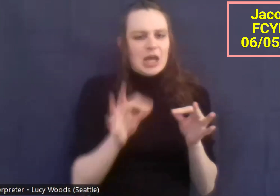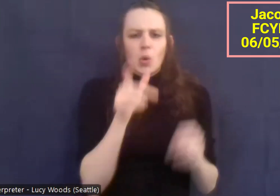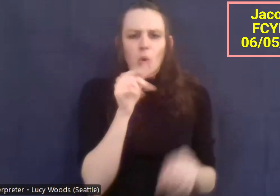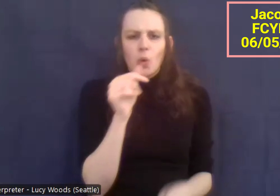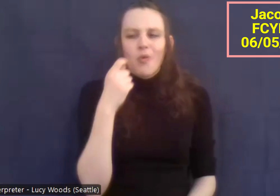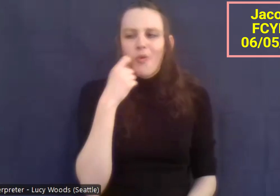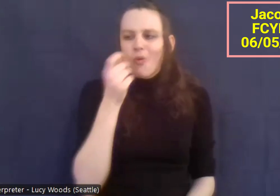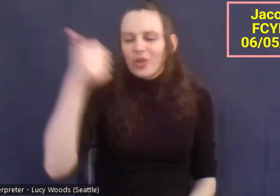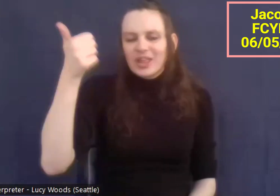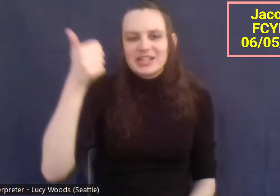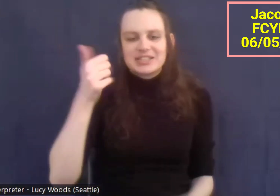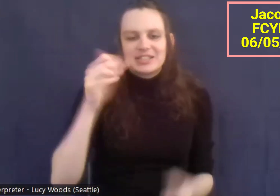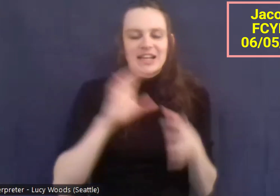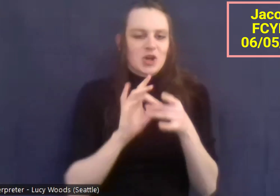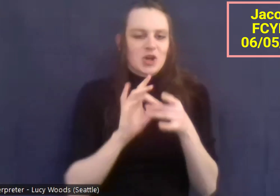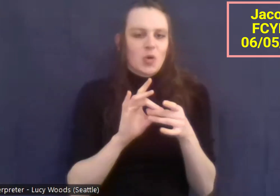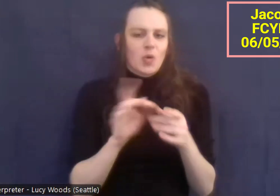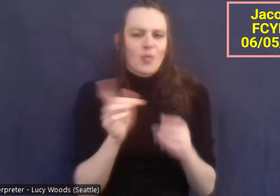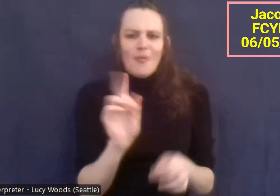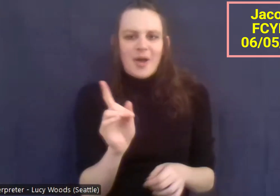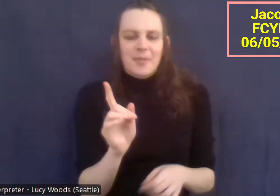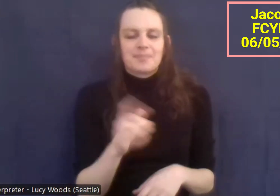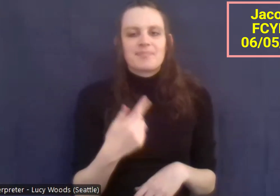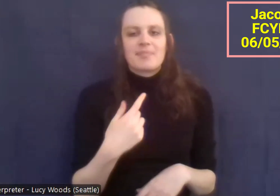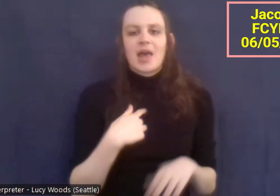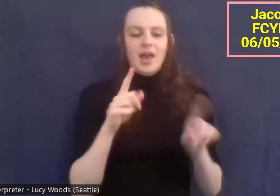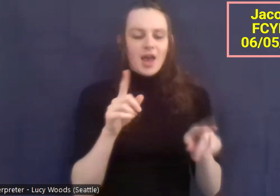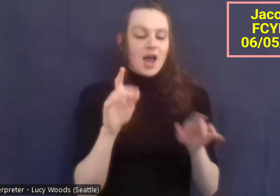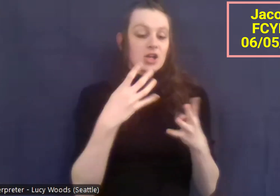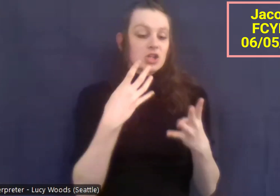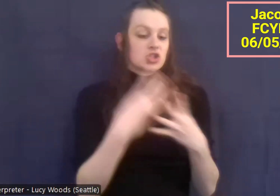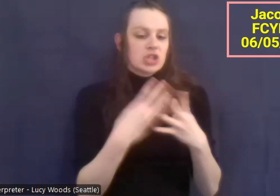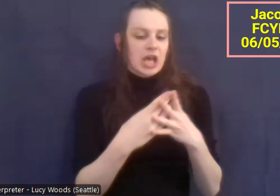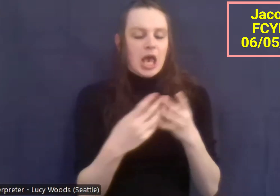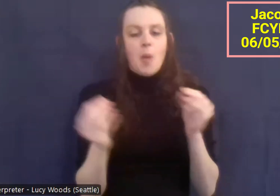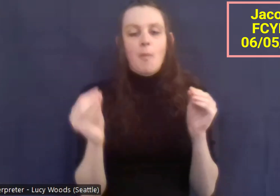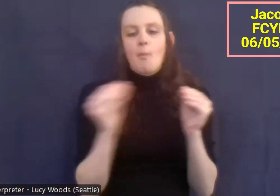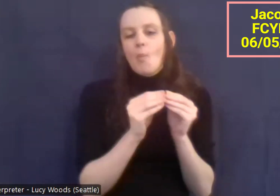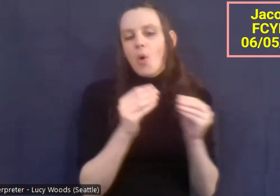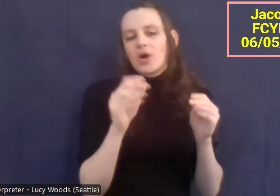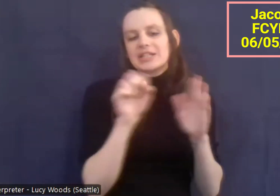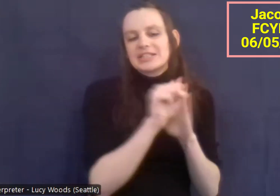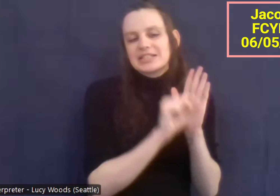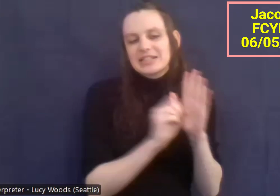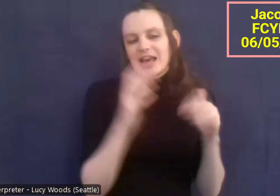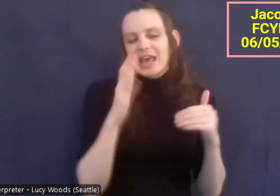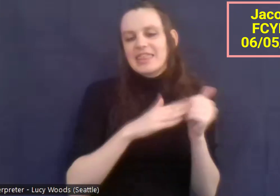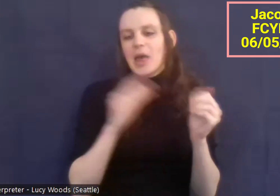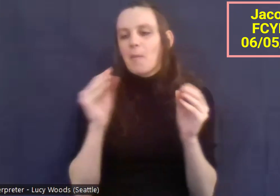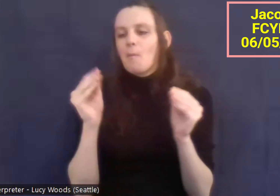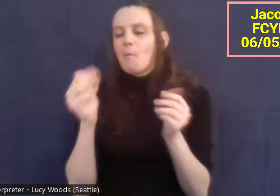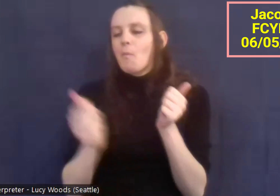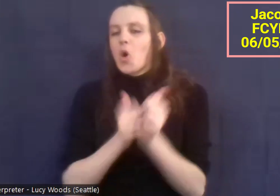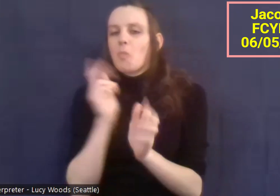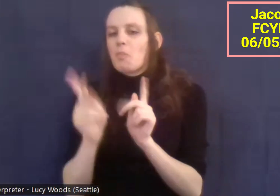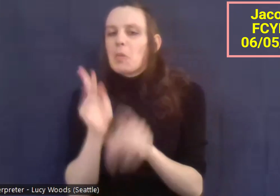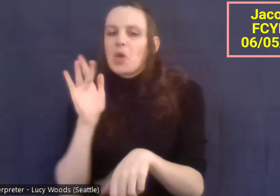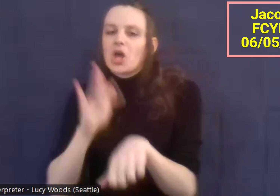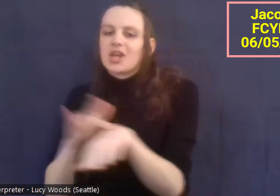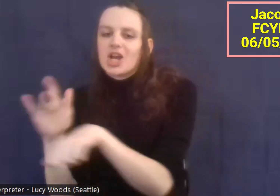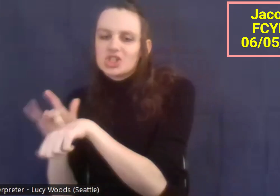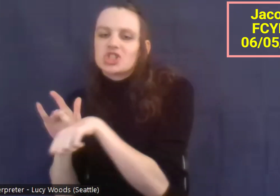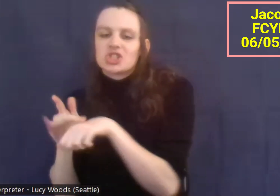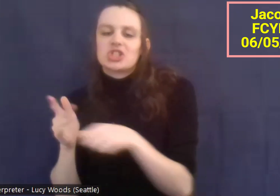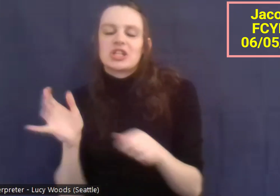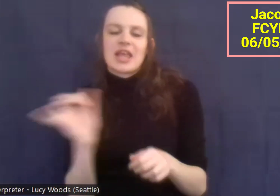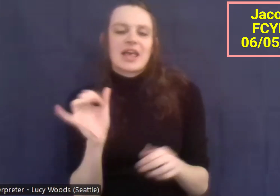then I've been to jail in more states than most Americans have visited. Uh, it was kind of like a vacation to me, like,